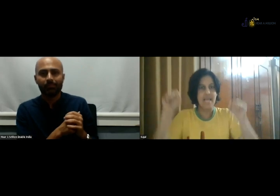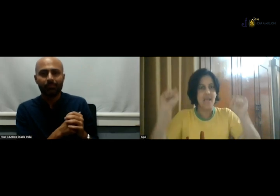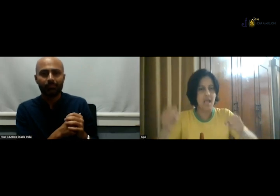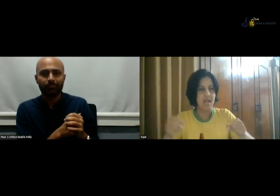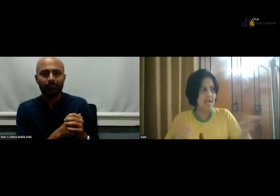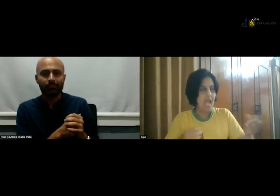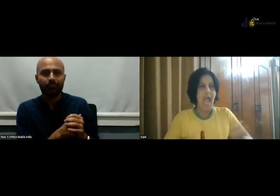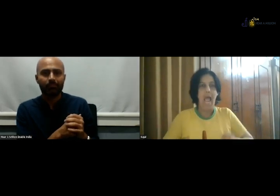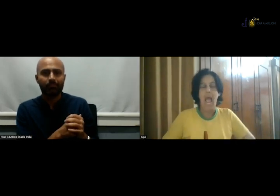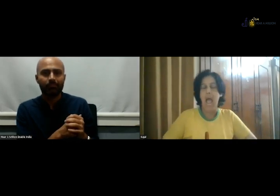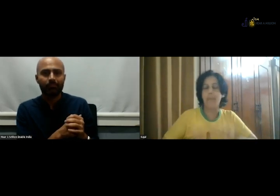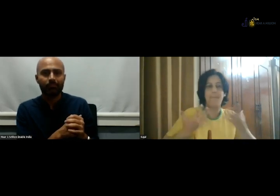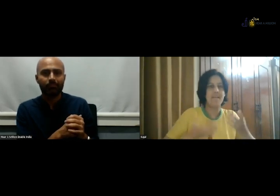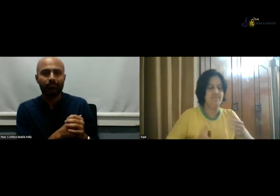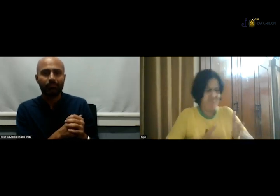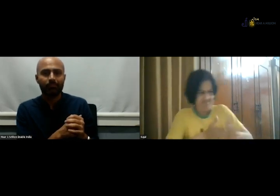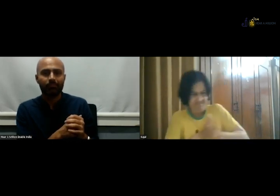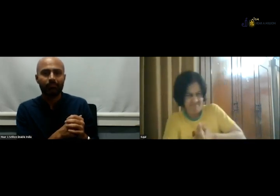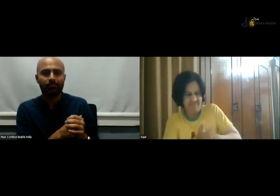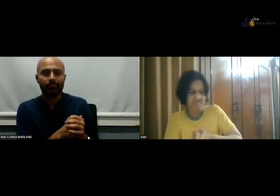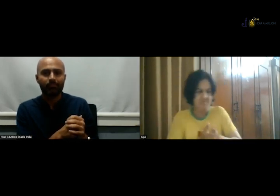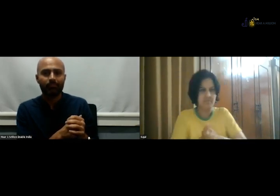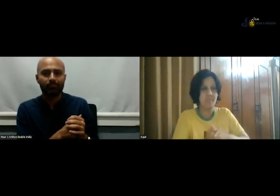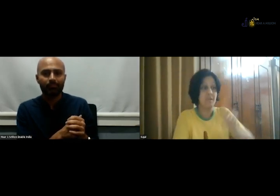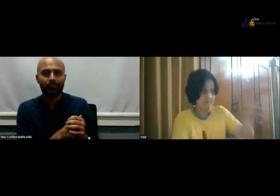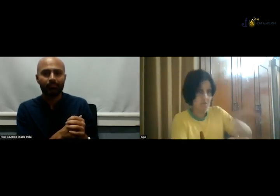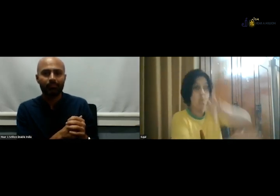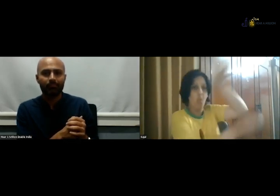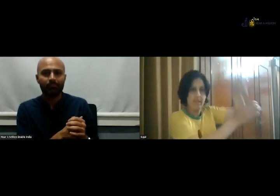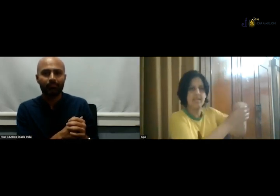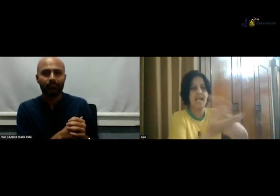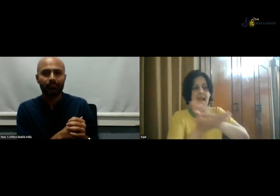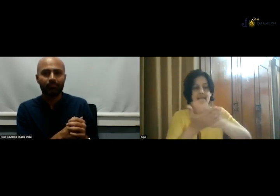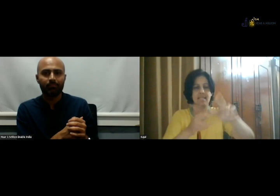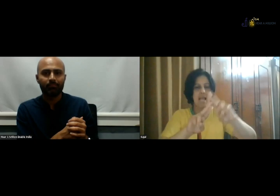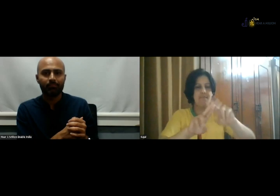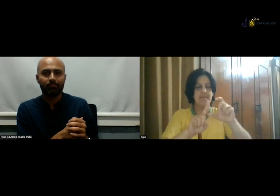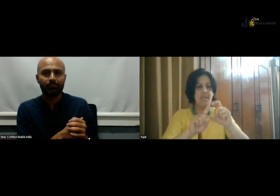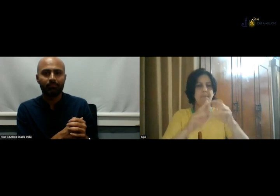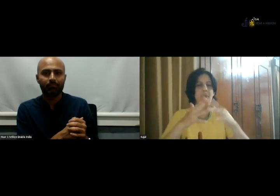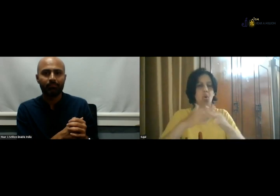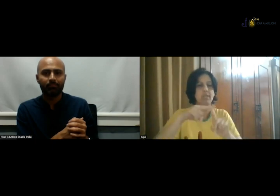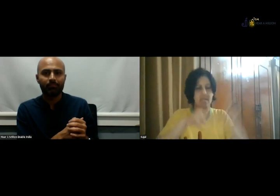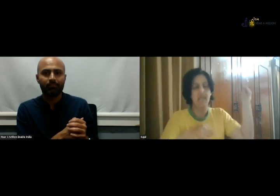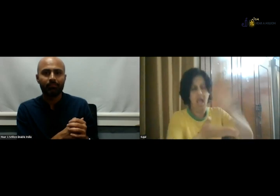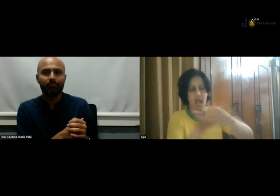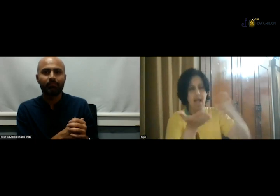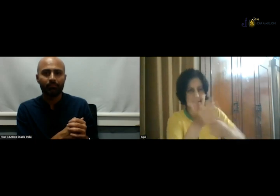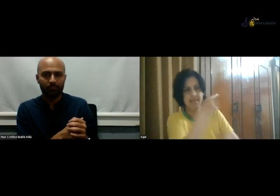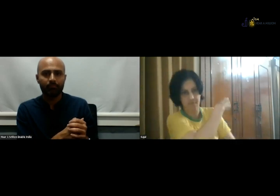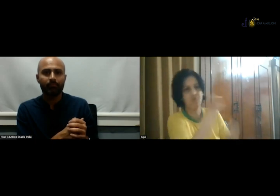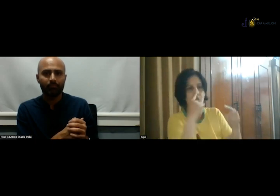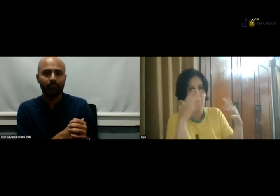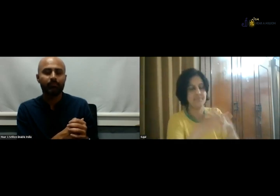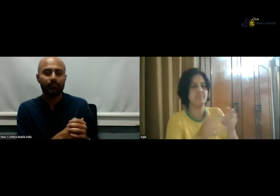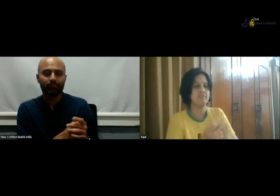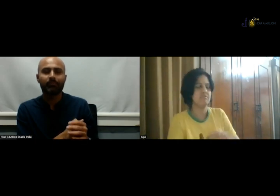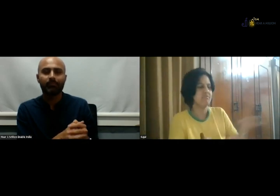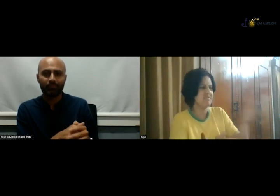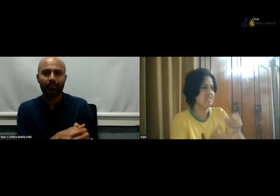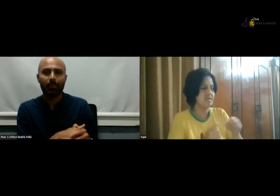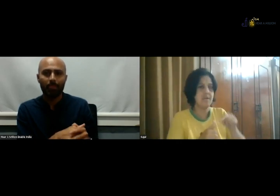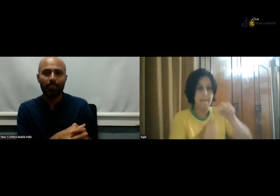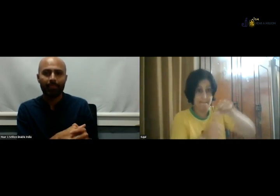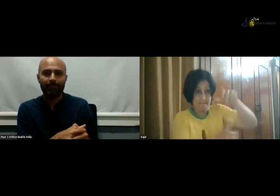is a sign for scholarship. And then she got to know that she could get the scholarship, and she was so inspired that time that she will